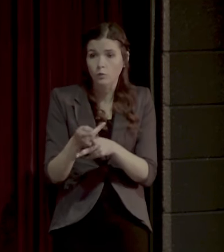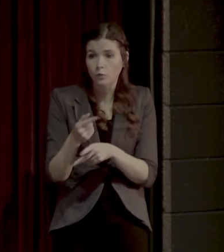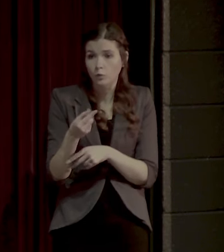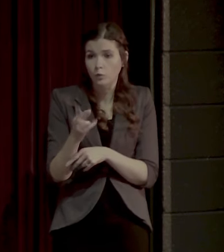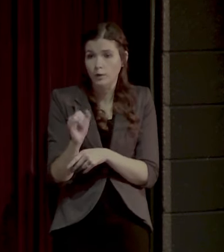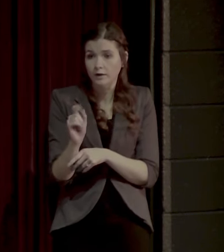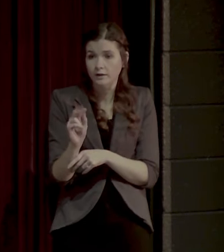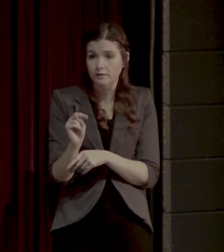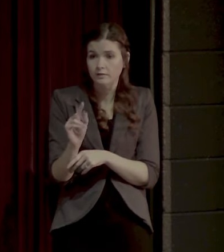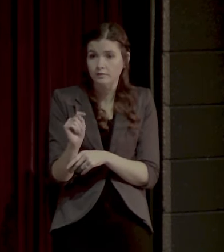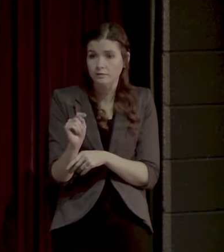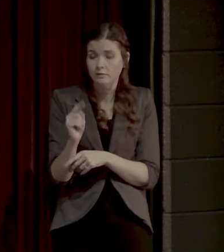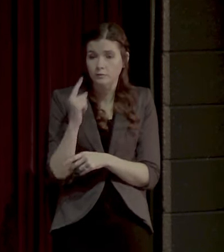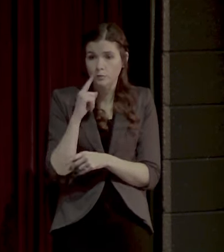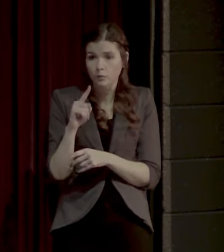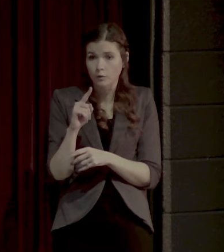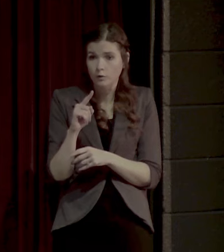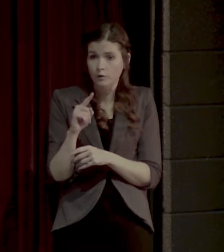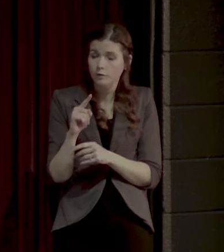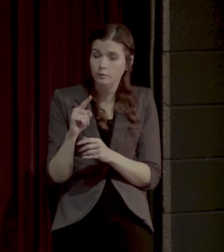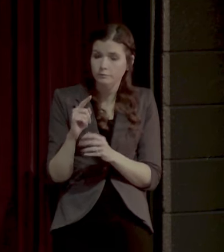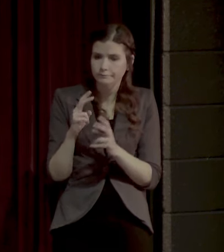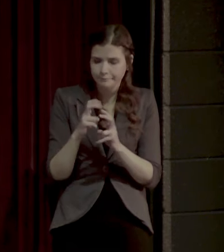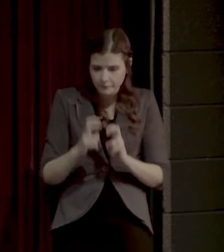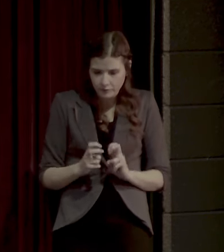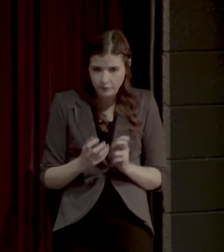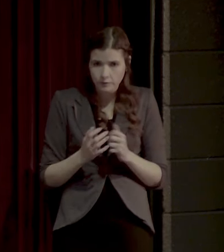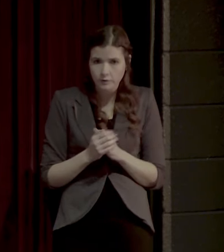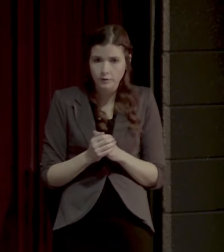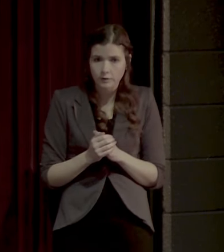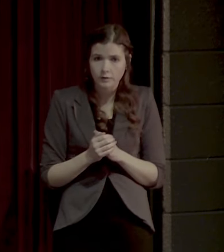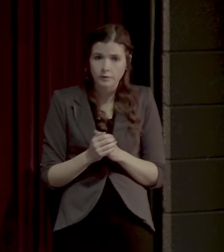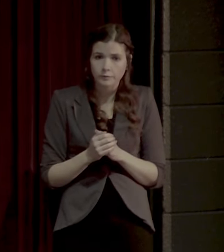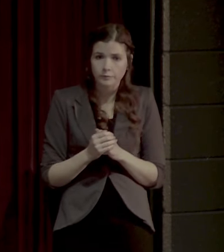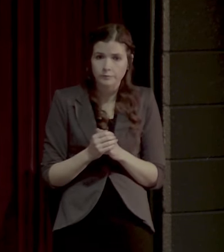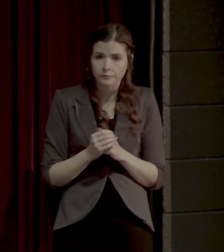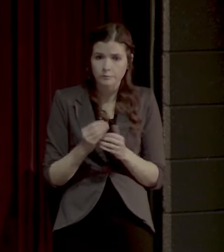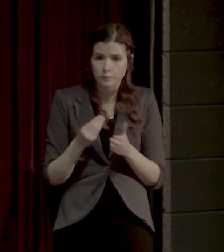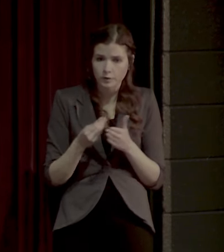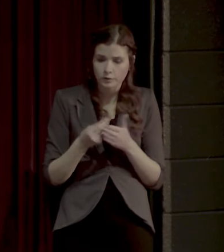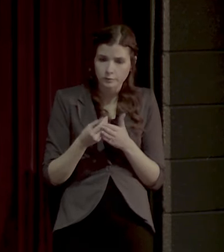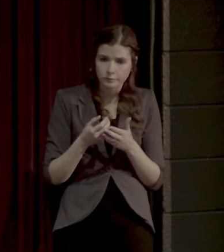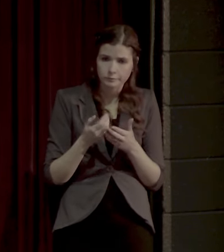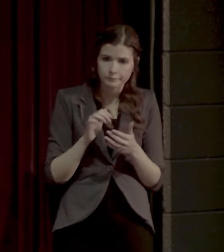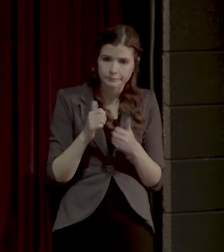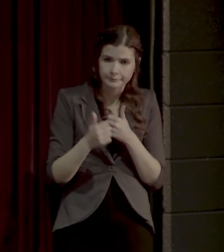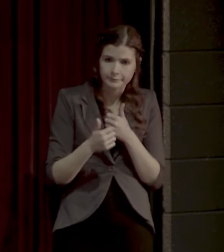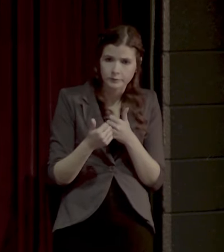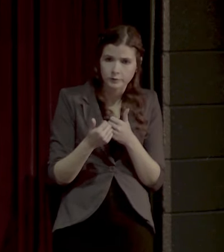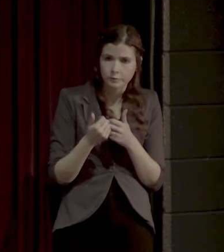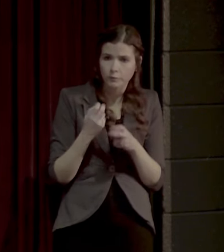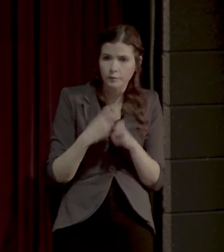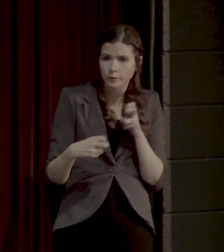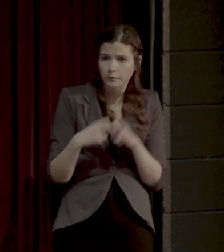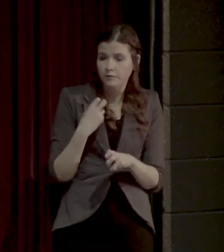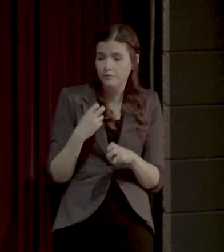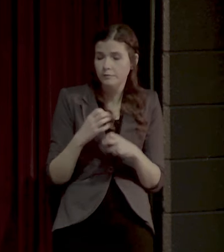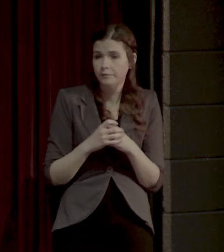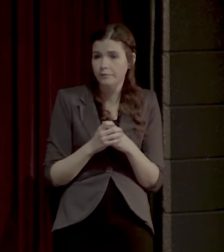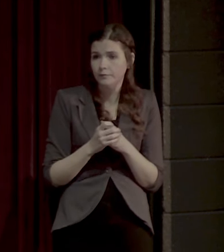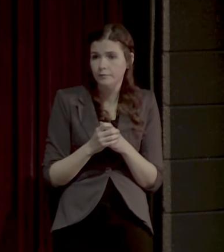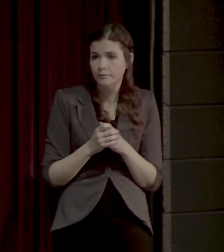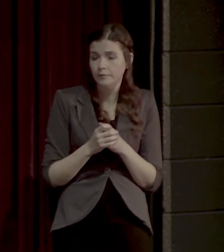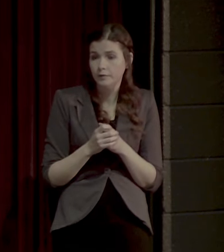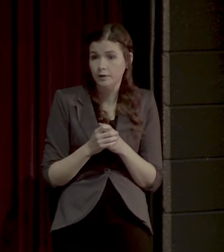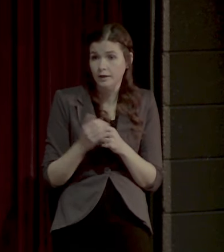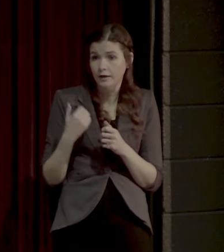Challenge Corporation and investigating the causes of the financial crisis with the Financial Crisis Inquiry. Mina holds a Juris